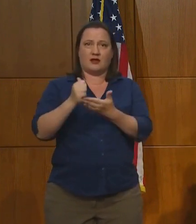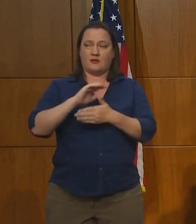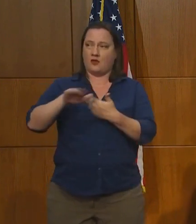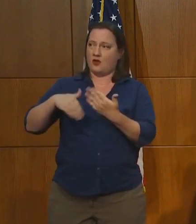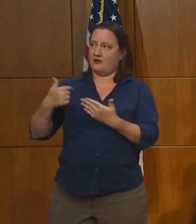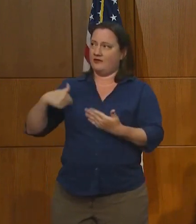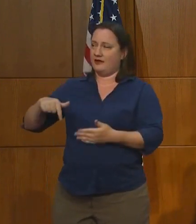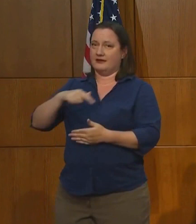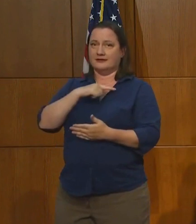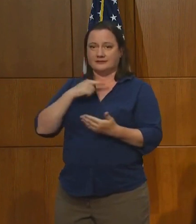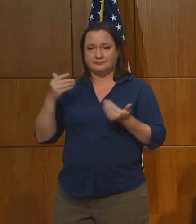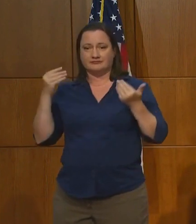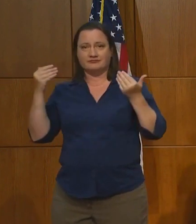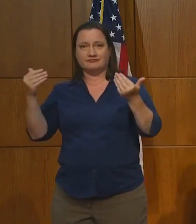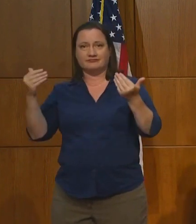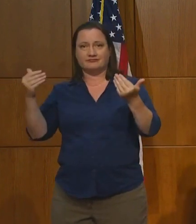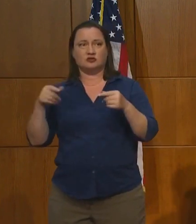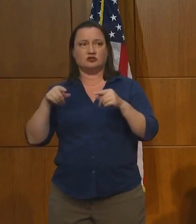this pandemic.